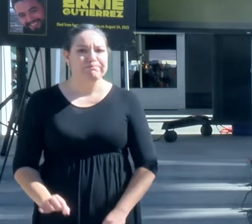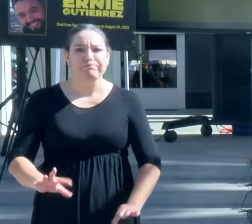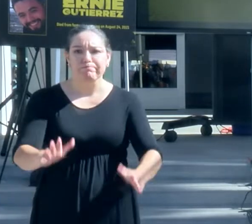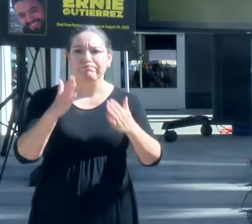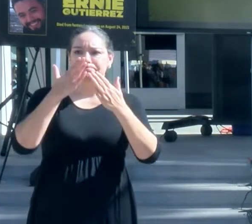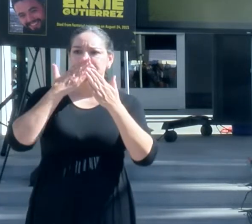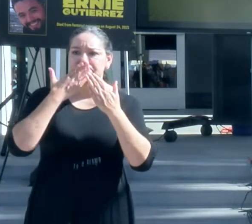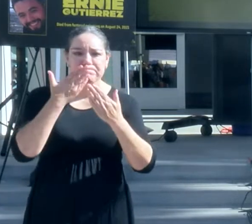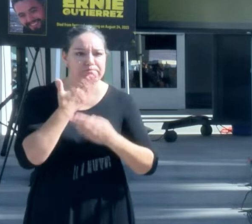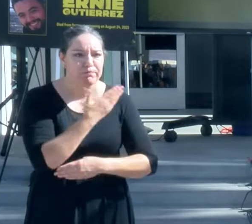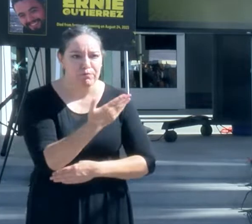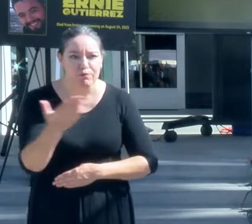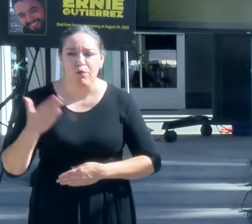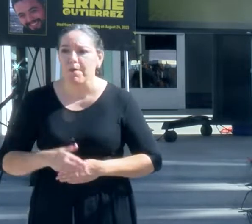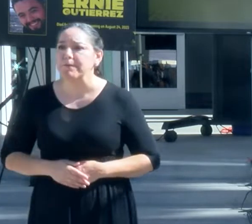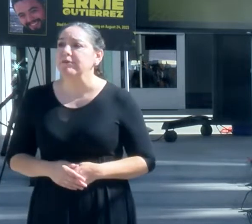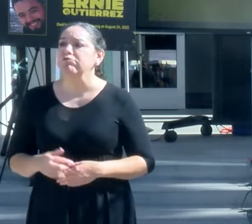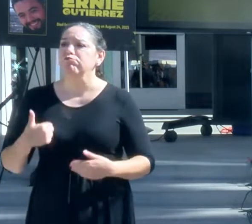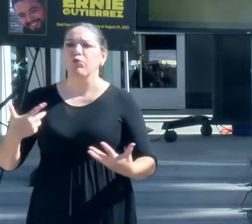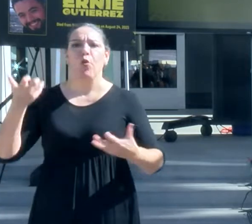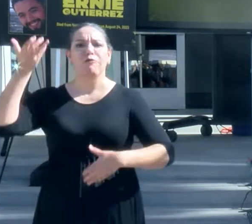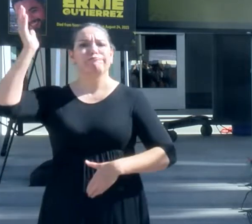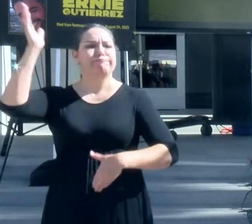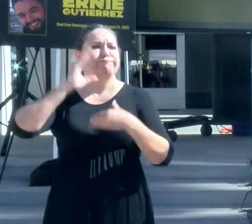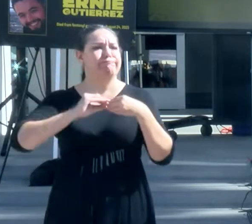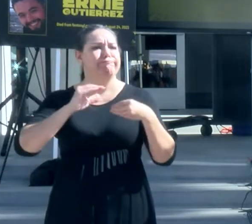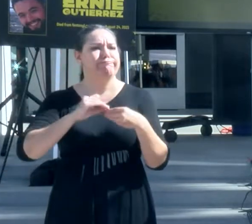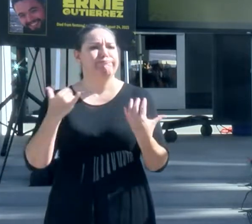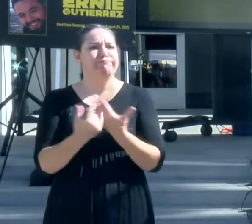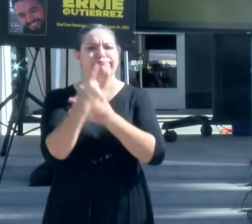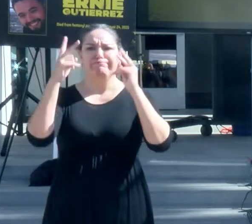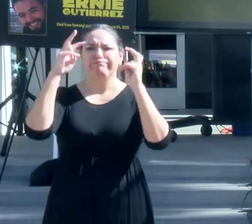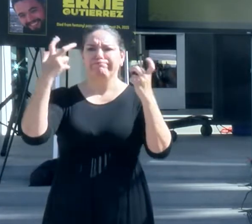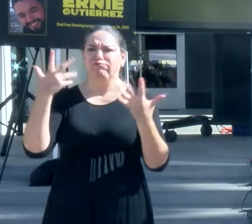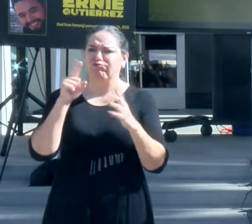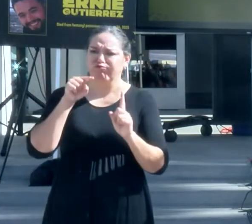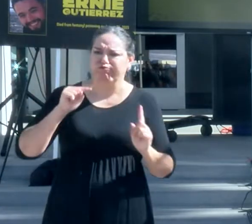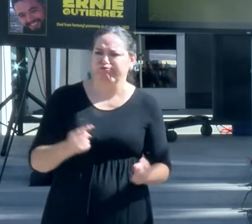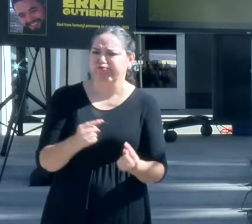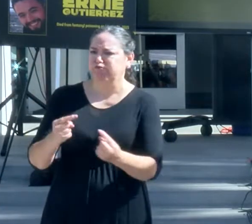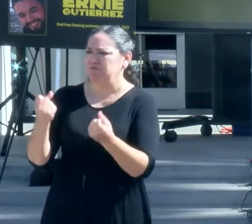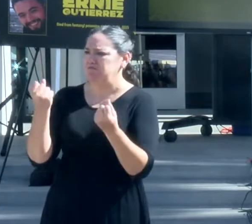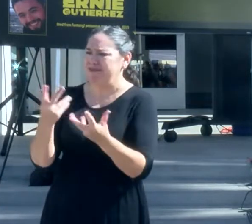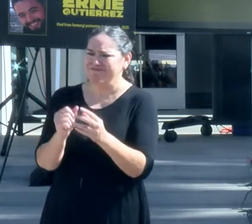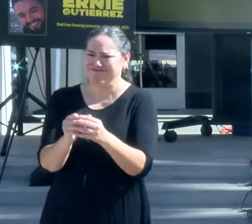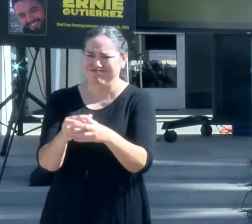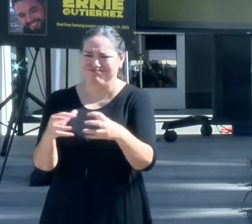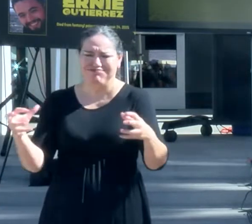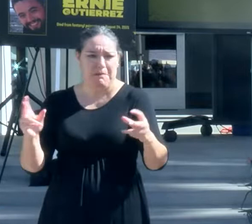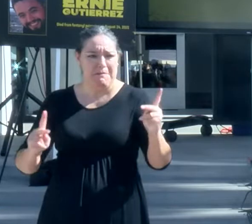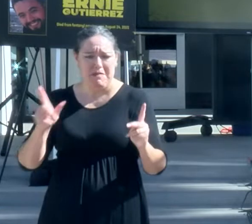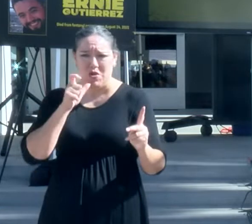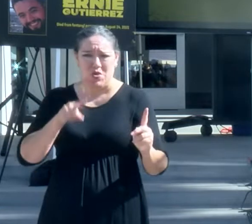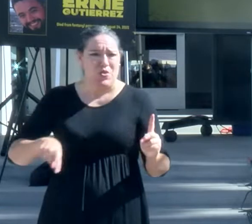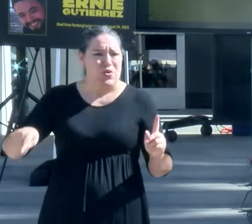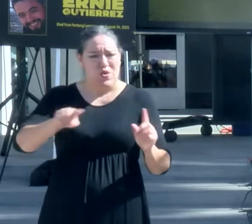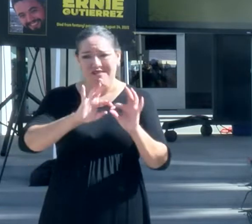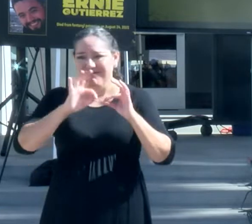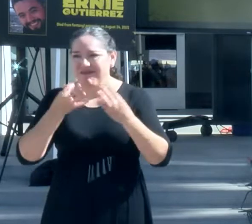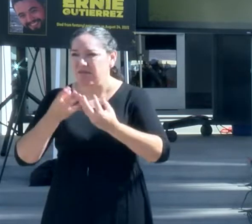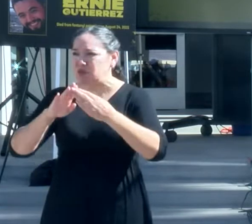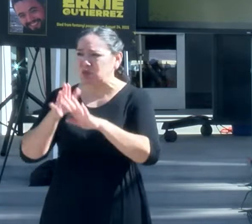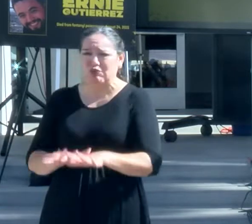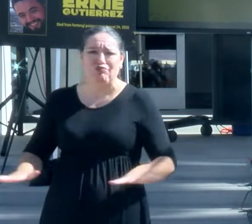Thank you and good morning. We wanted to speak today about an issue that is harming a growing number of individuals, families, and communities across our